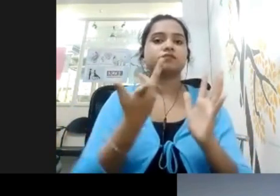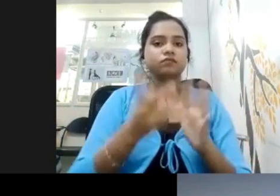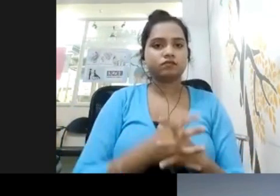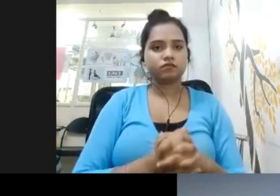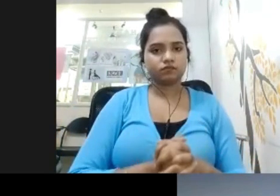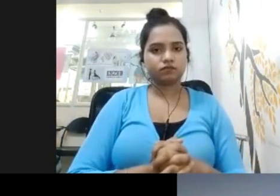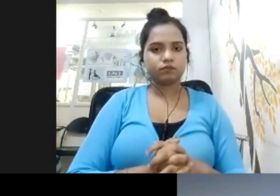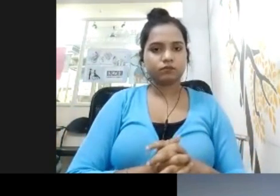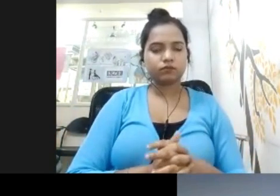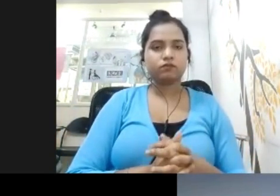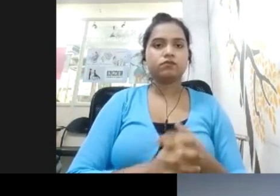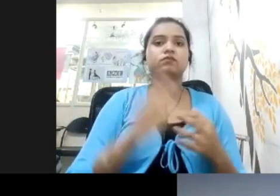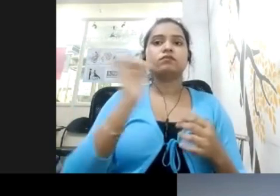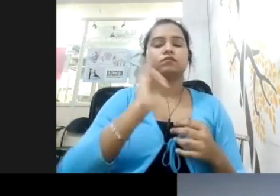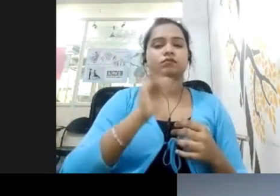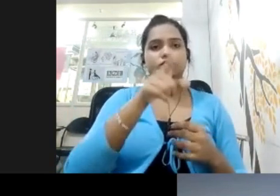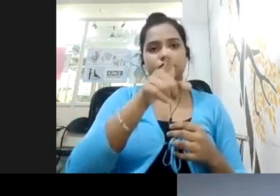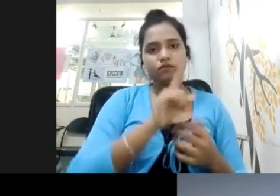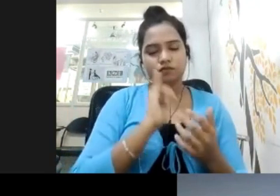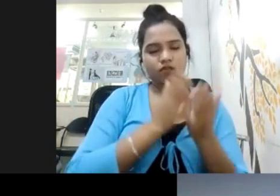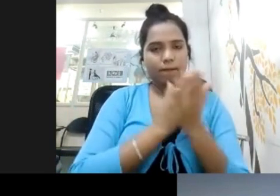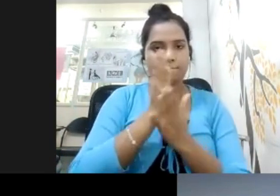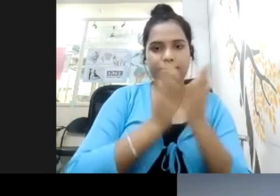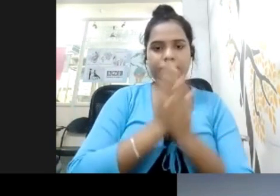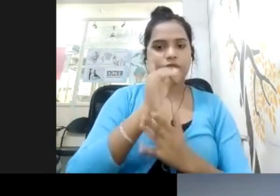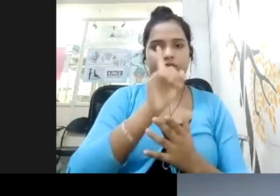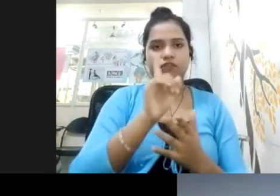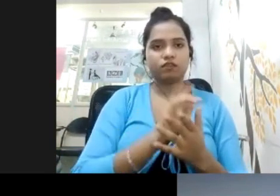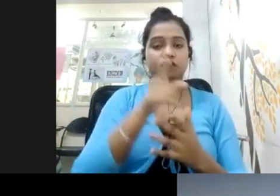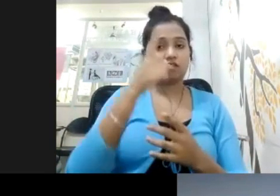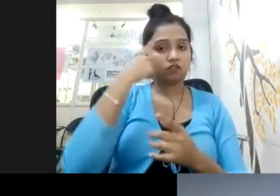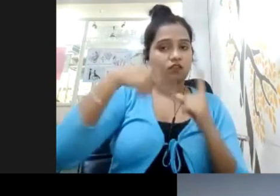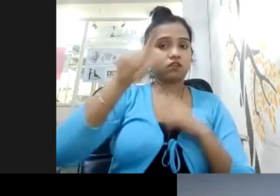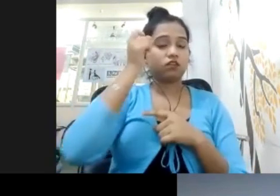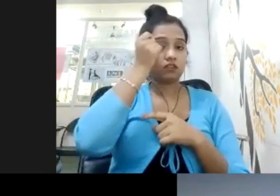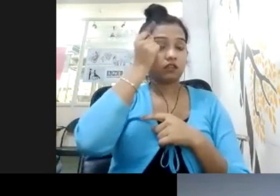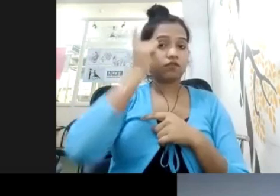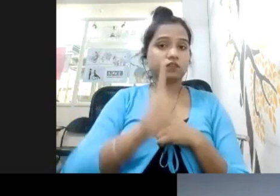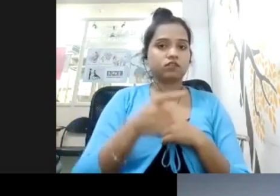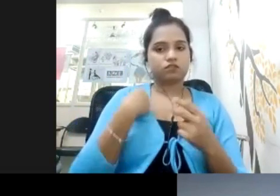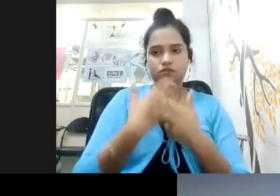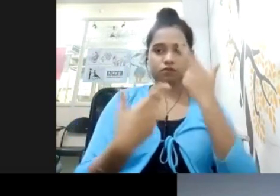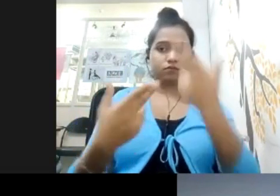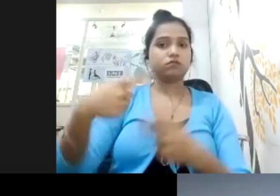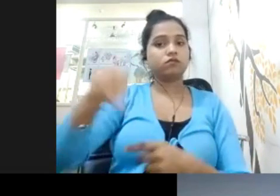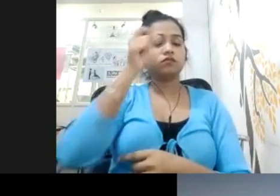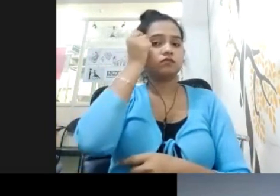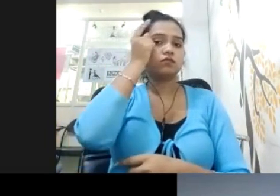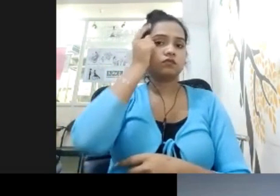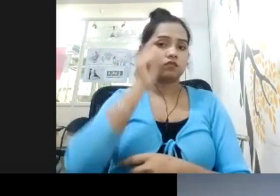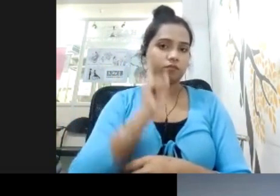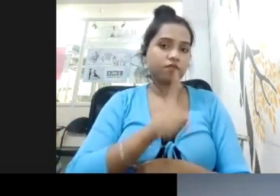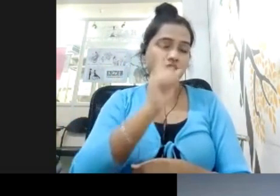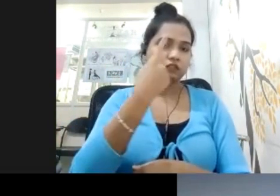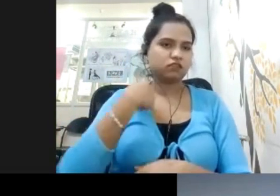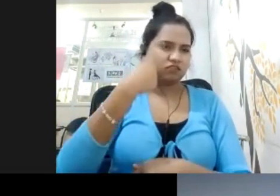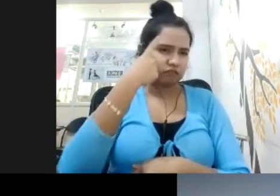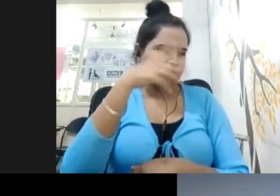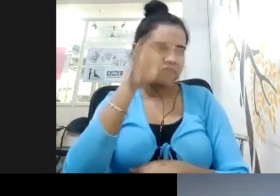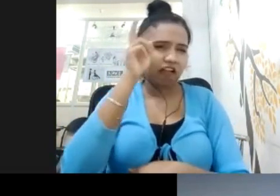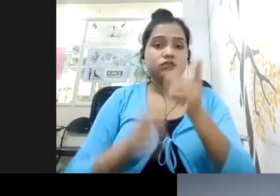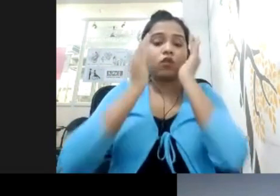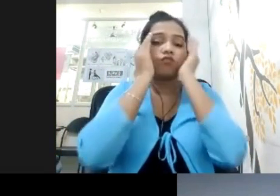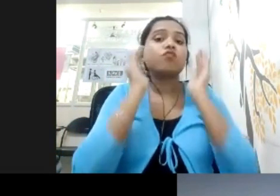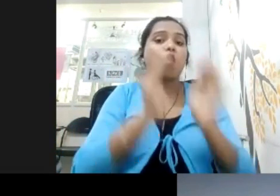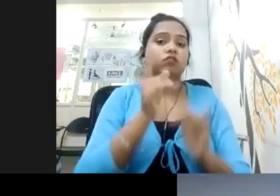measurements, because that is one area. It's very simple, and your understanding of the project. You lose a lot of marks because of if the measurement is not as per what is